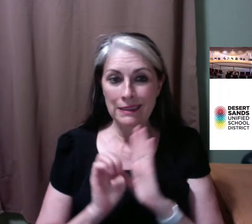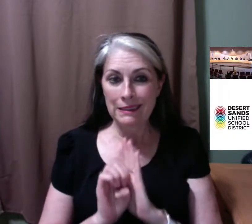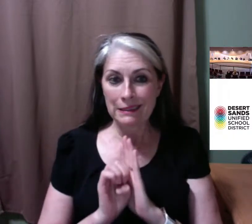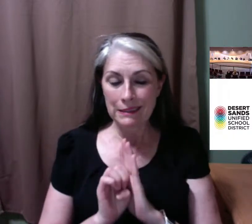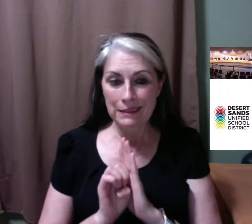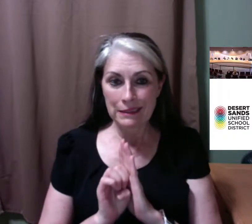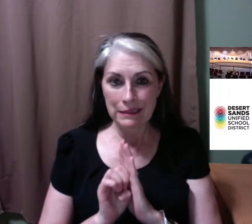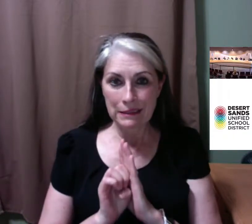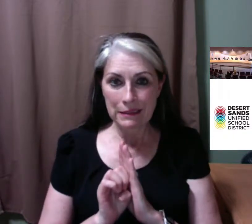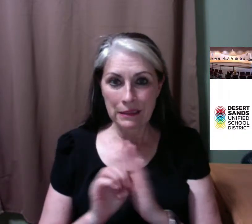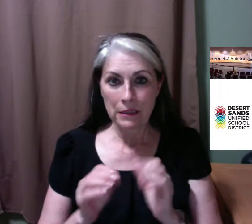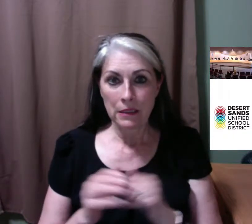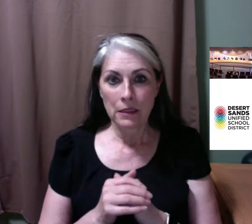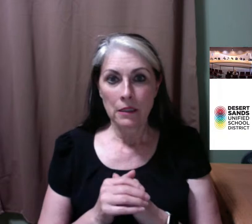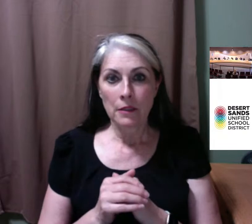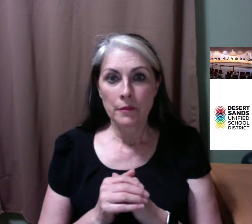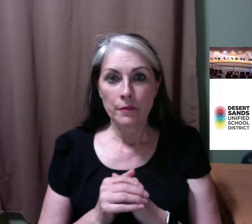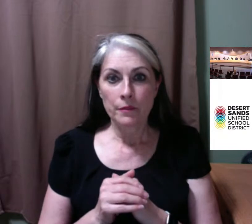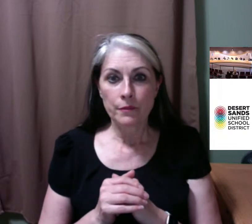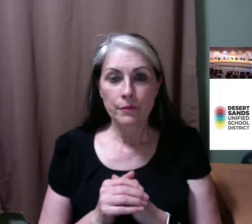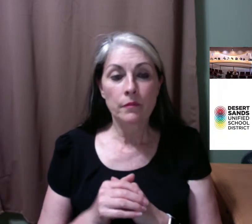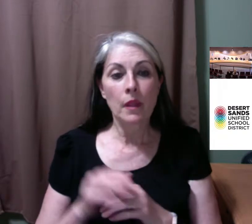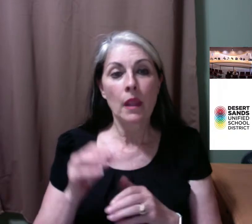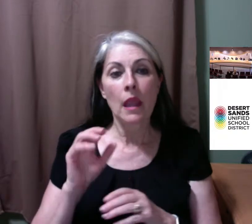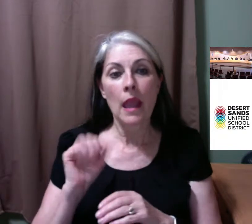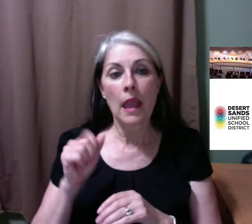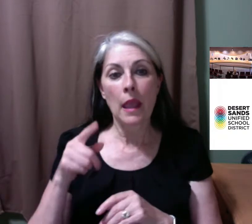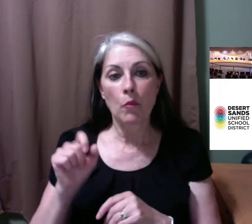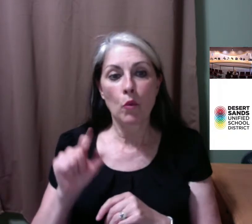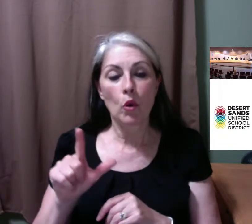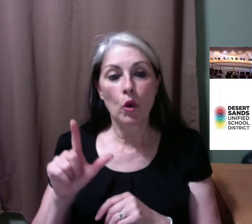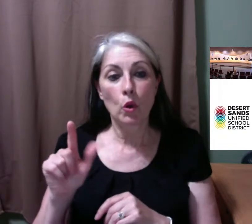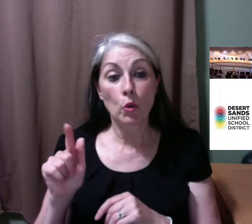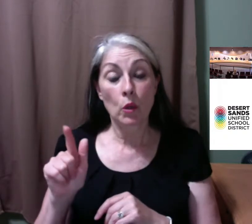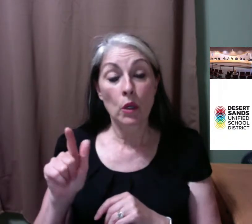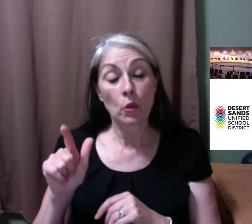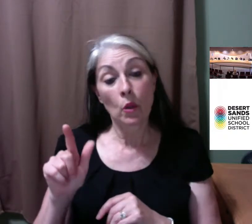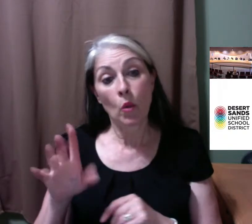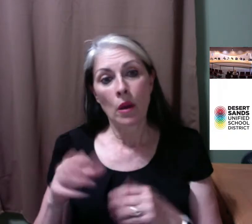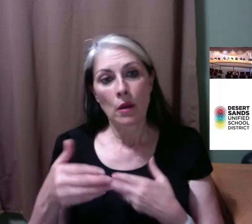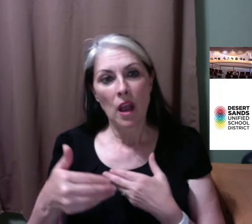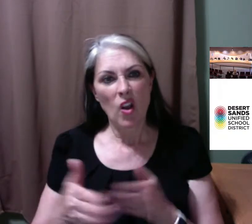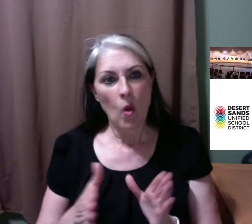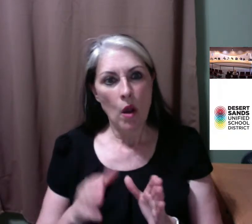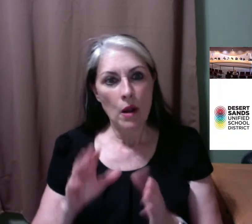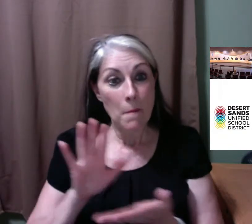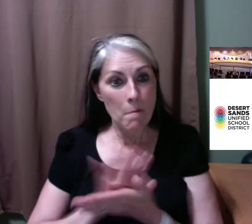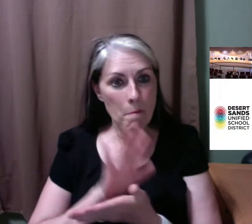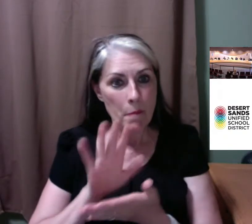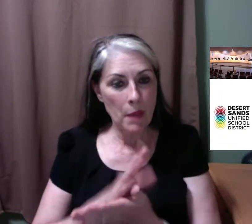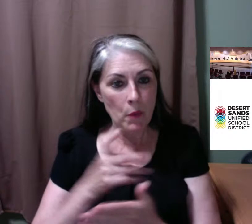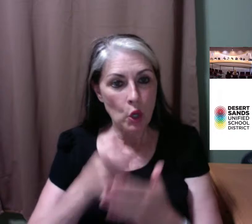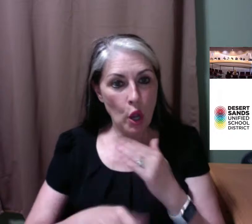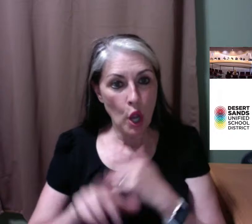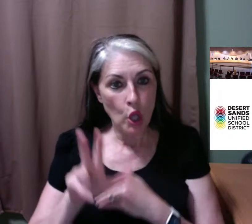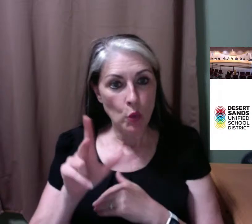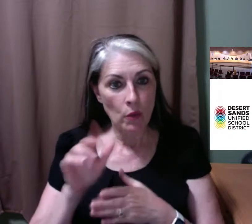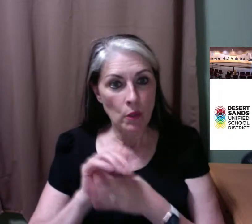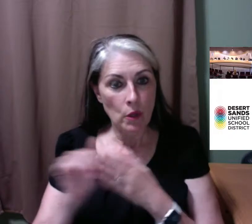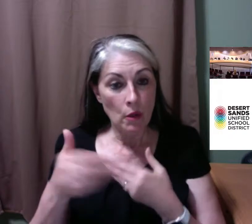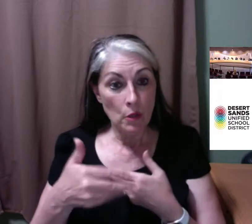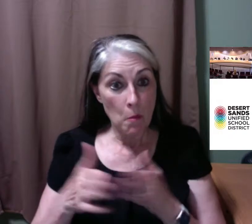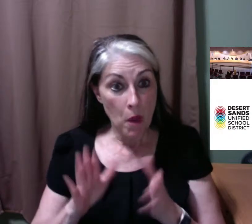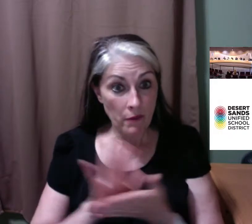carton of paper in April of 2021, so a box of paper, cost us $23 a box. And the